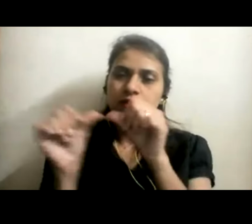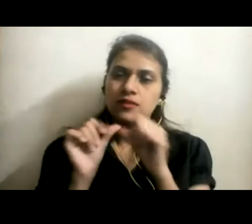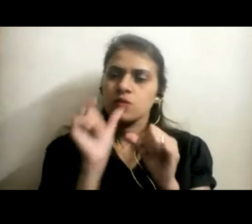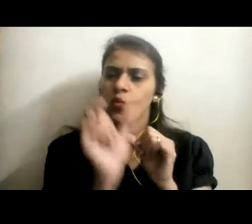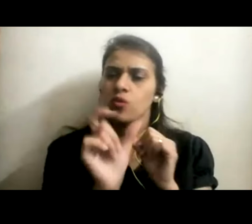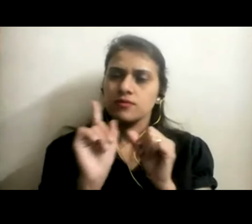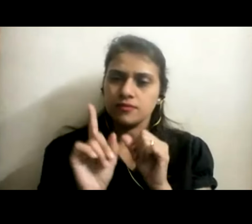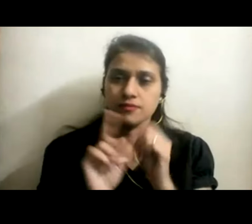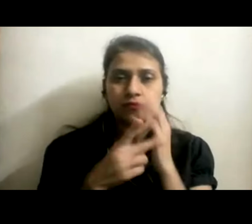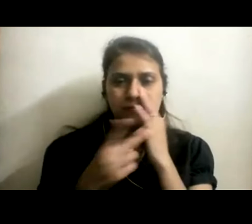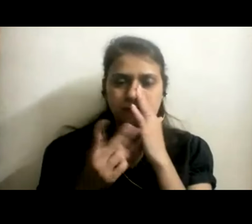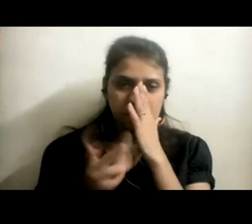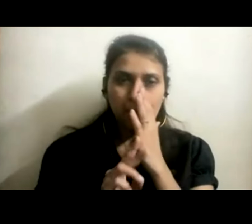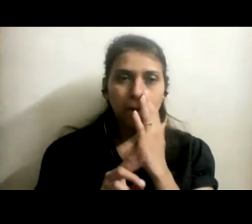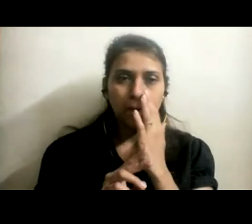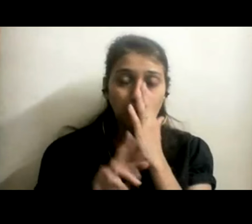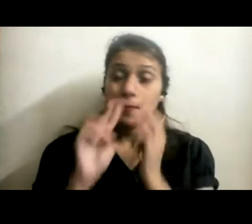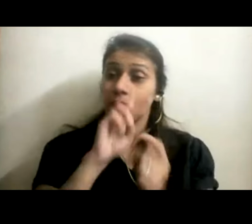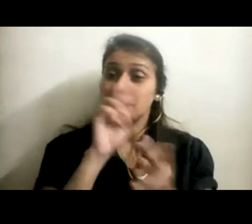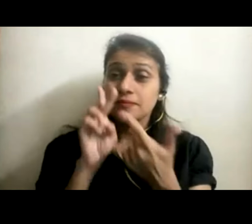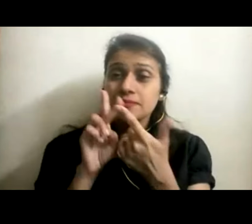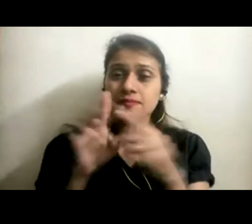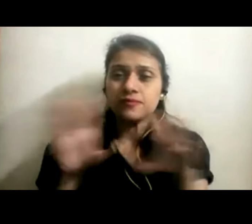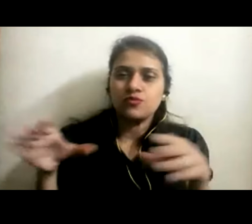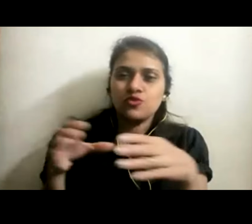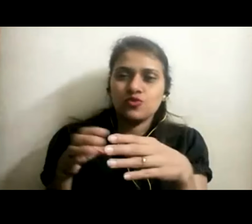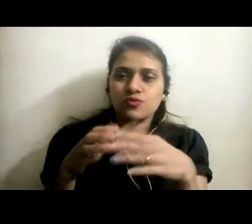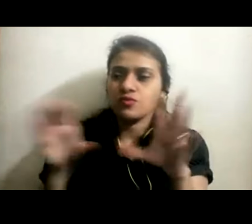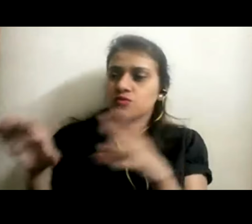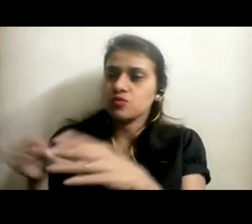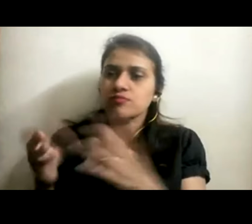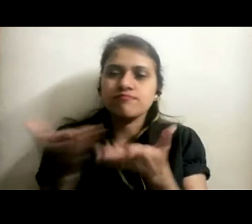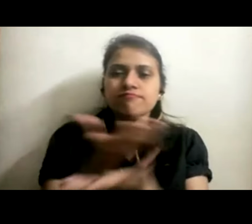take. Then you could do group discussions. These are more common